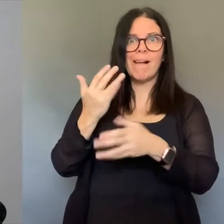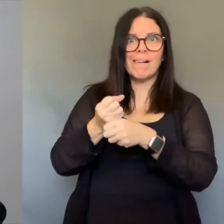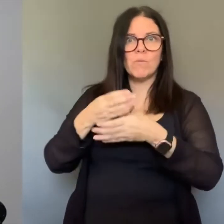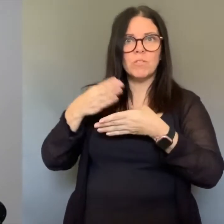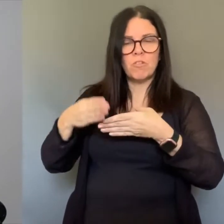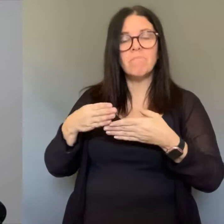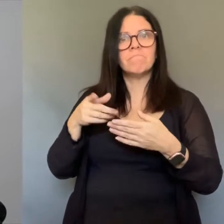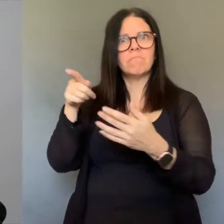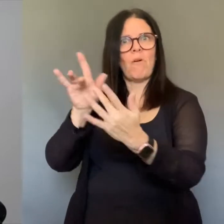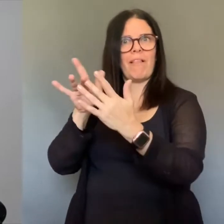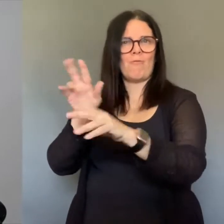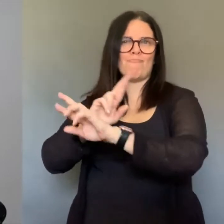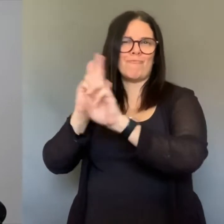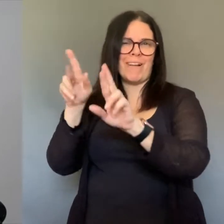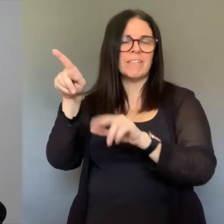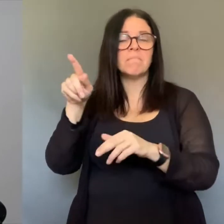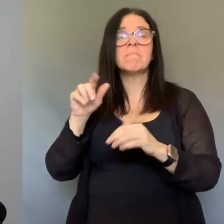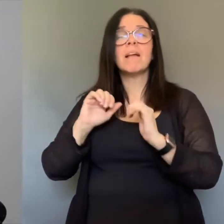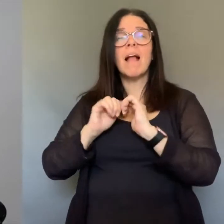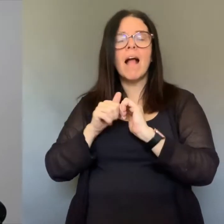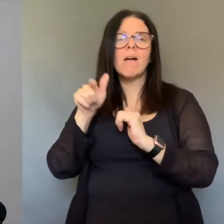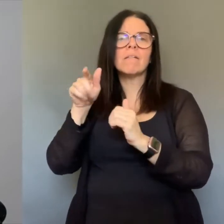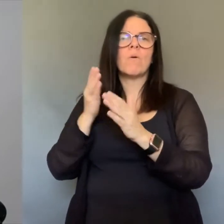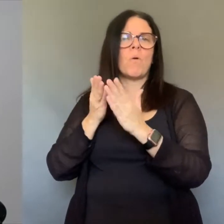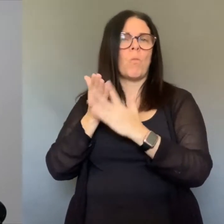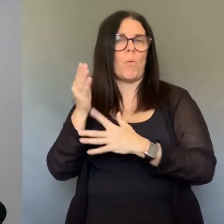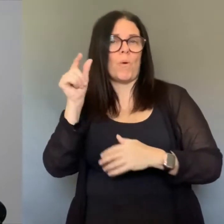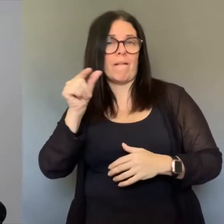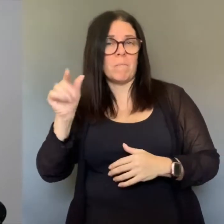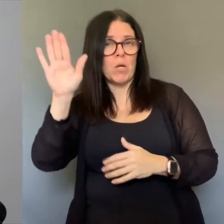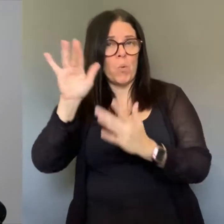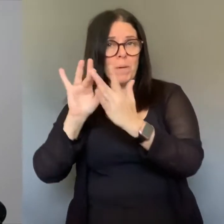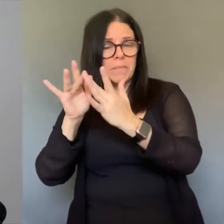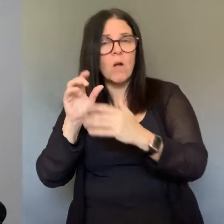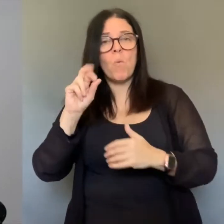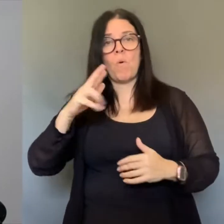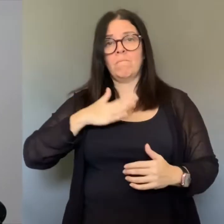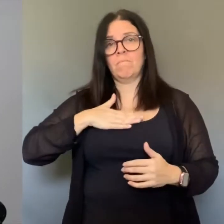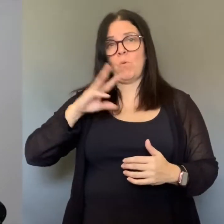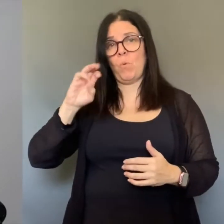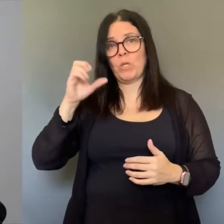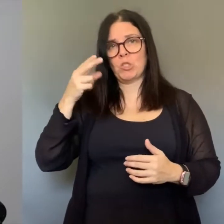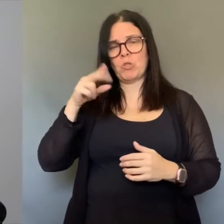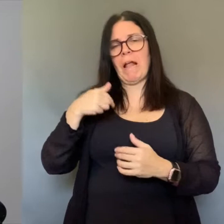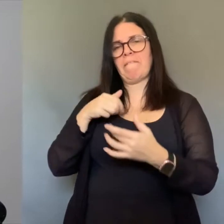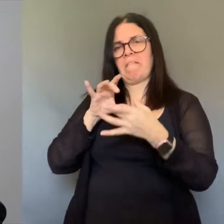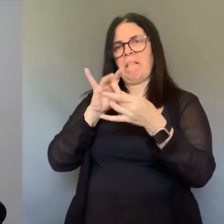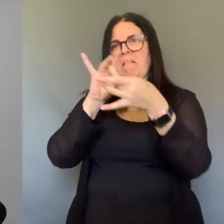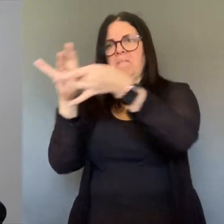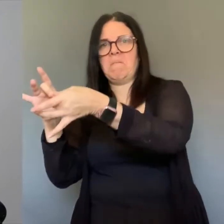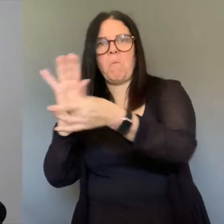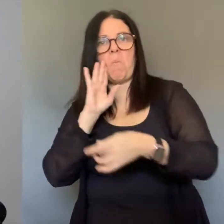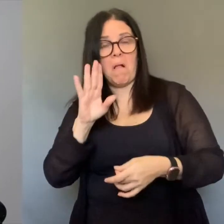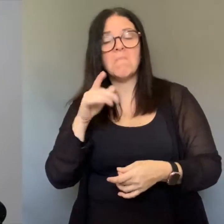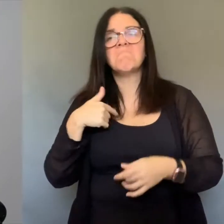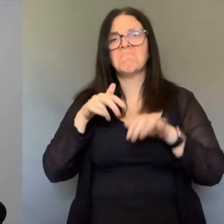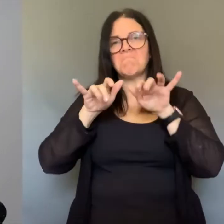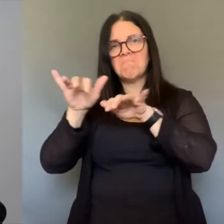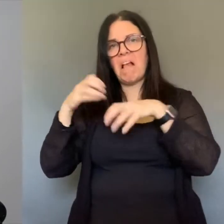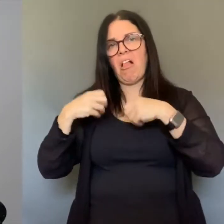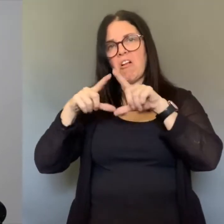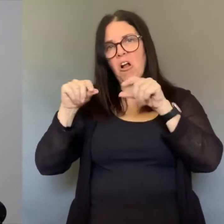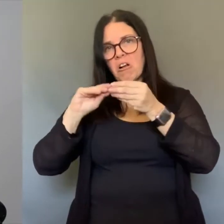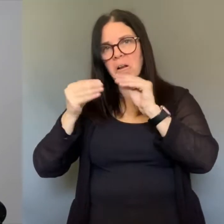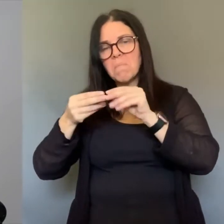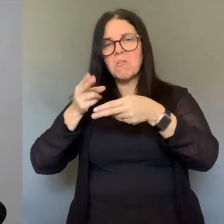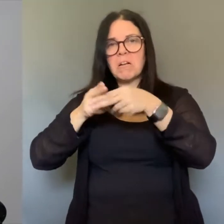those of you who are awaiting test results for COVID-19, you can now obtain your results online. Please check the Ministry of Health's online